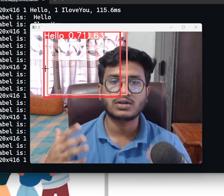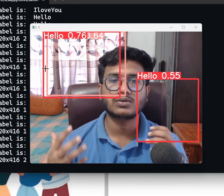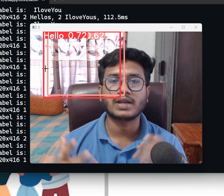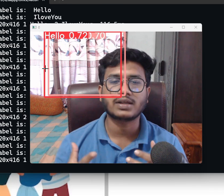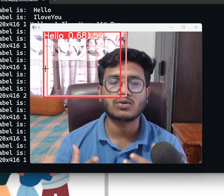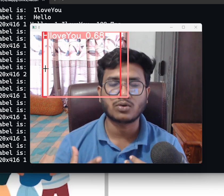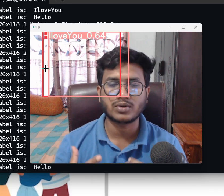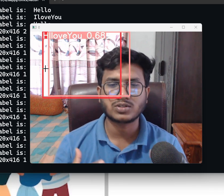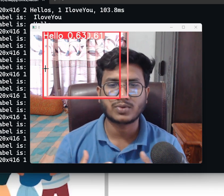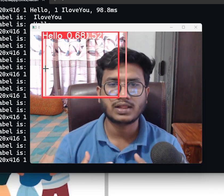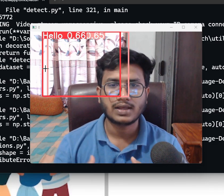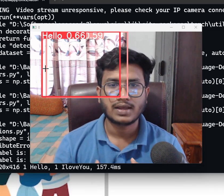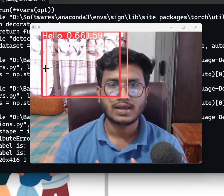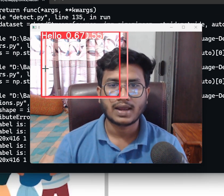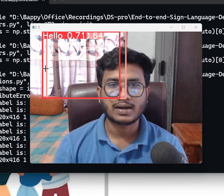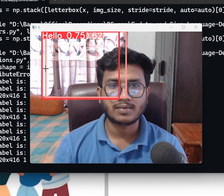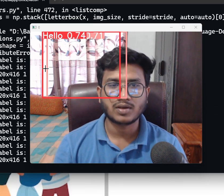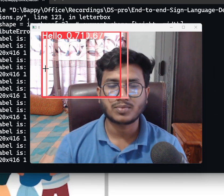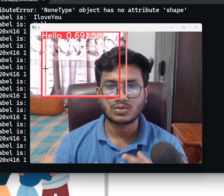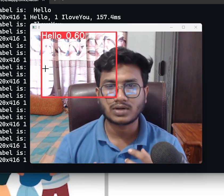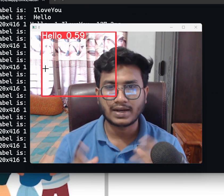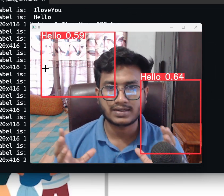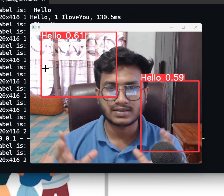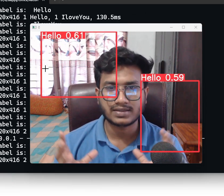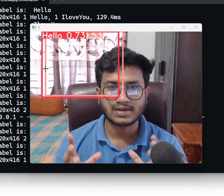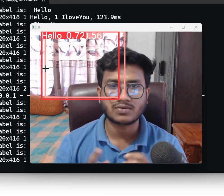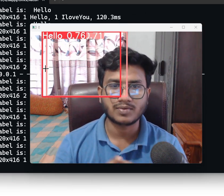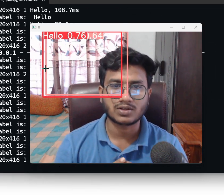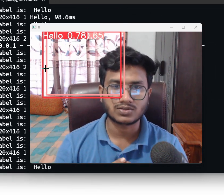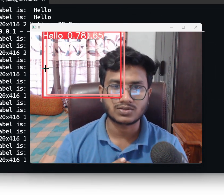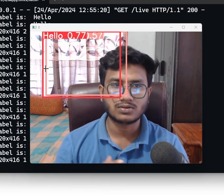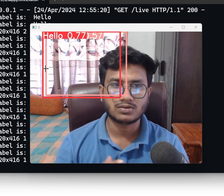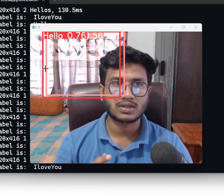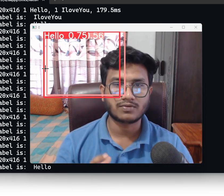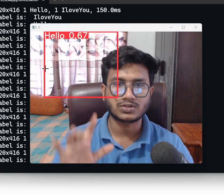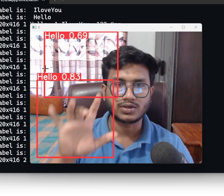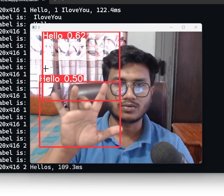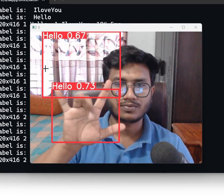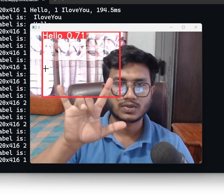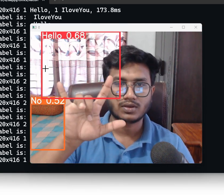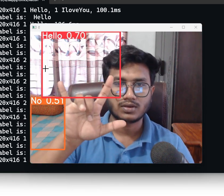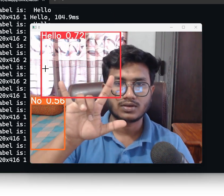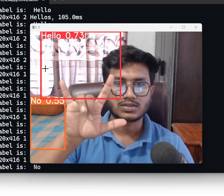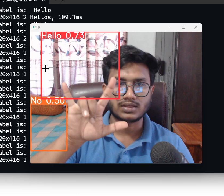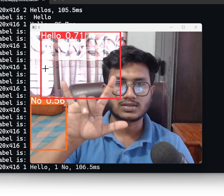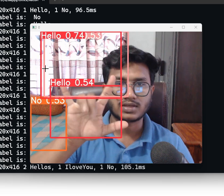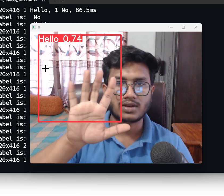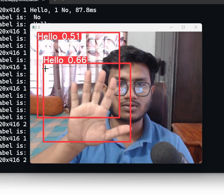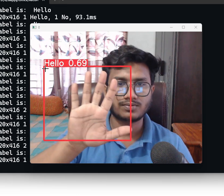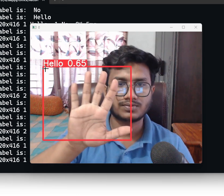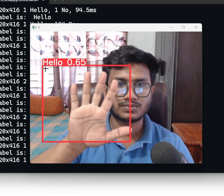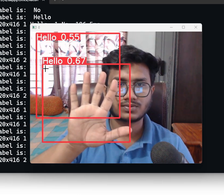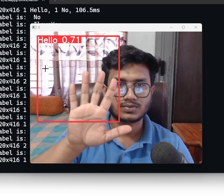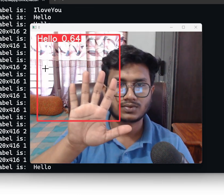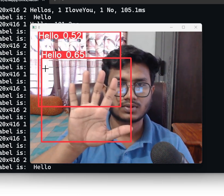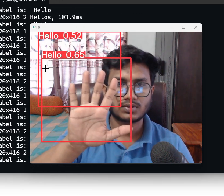if you want to get a robust model, at a time you have to collect these kinds of image also. Now if I show you, see, this is